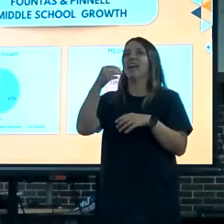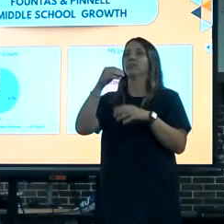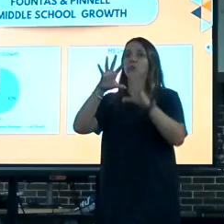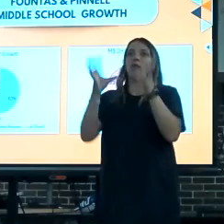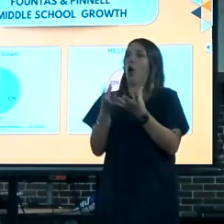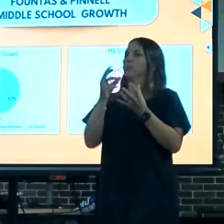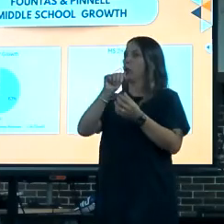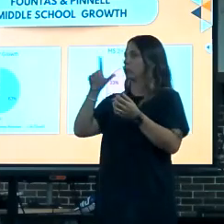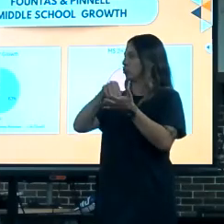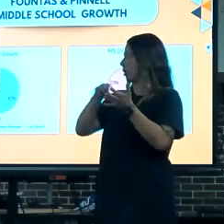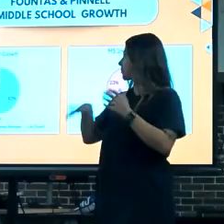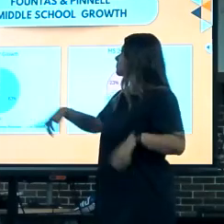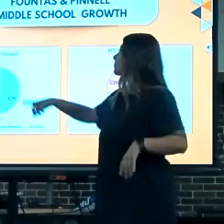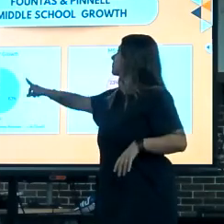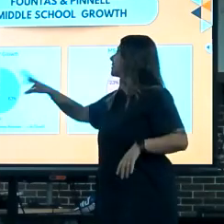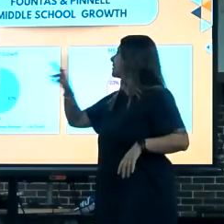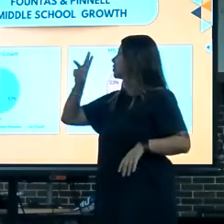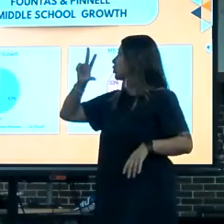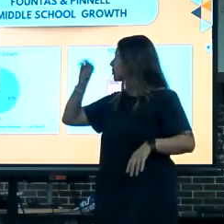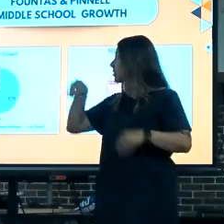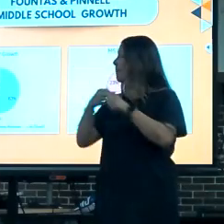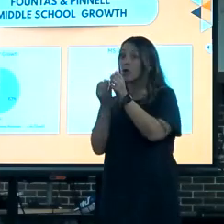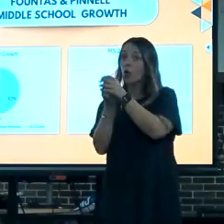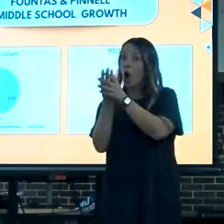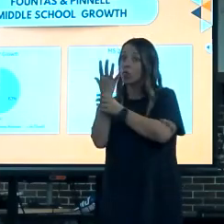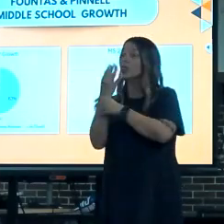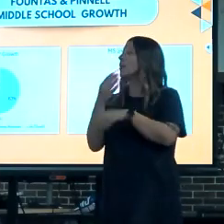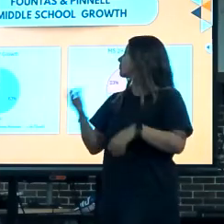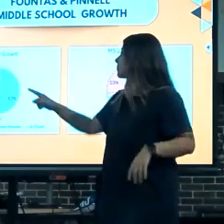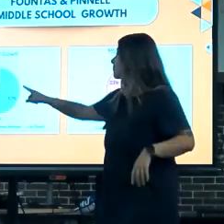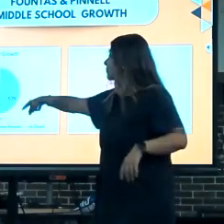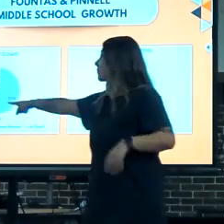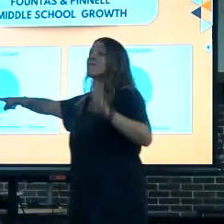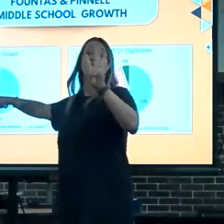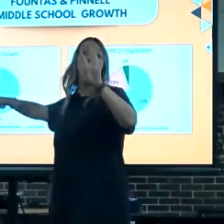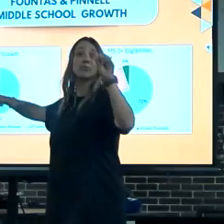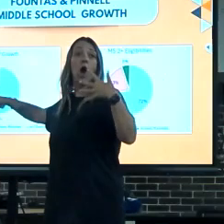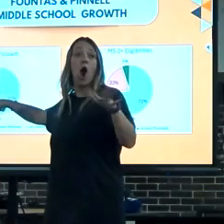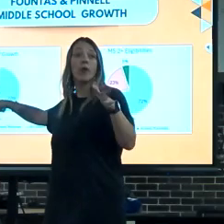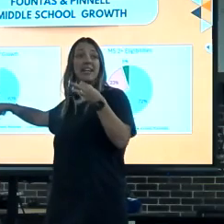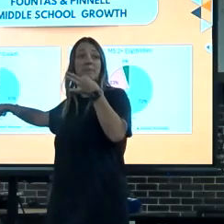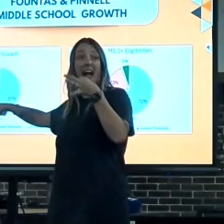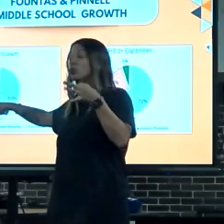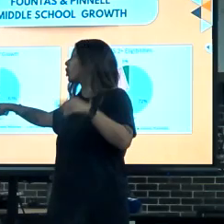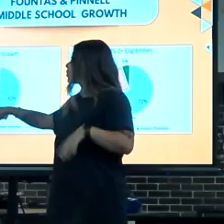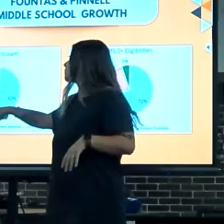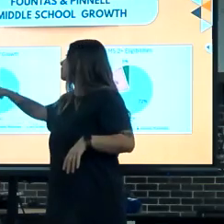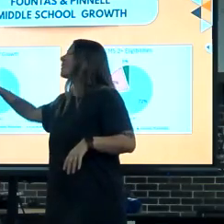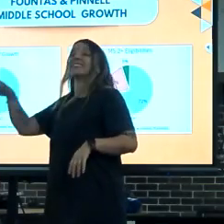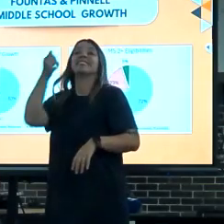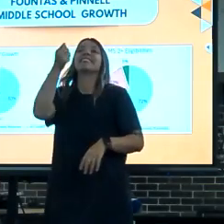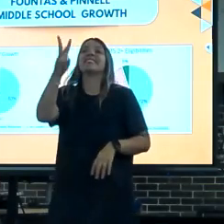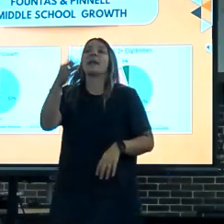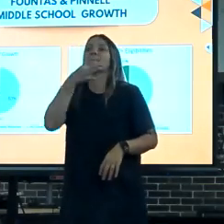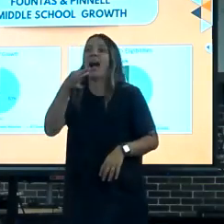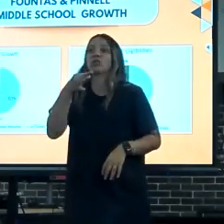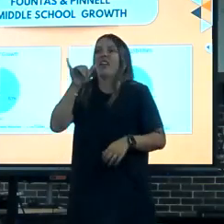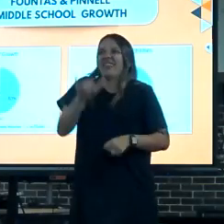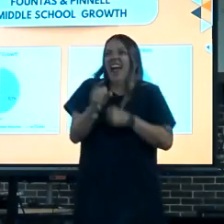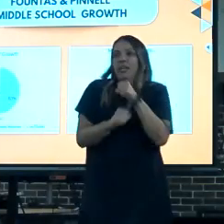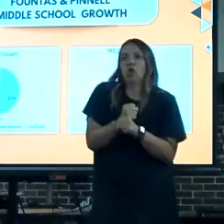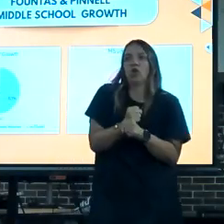this is overall for all students. So we have